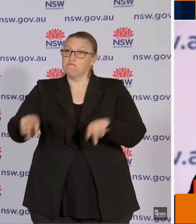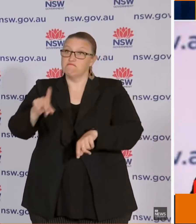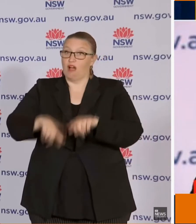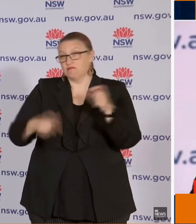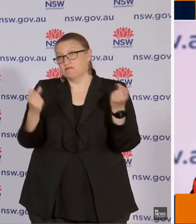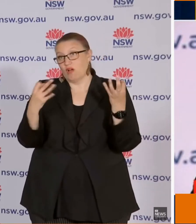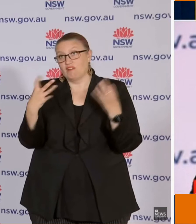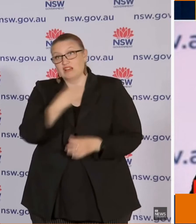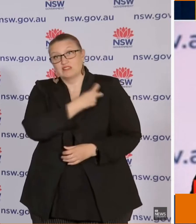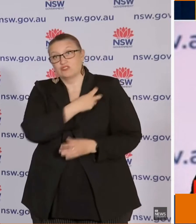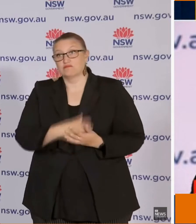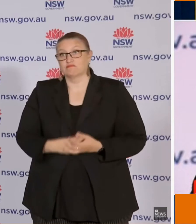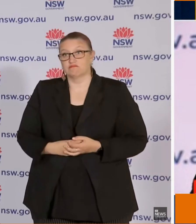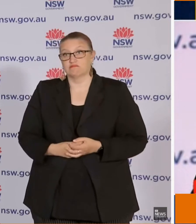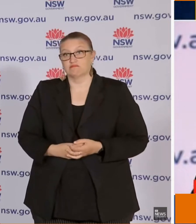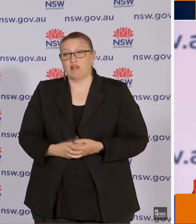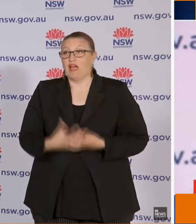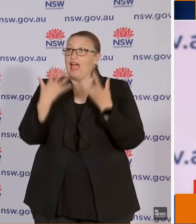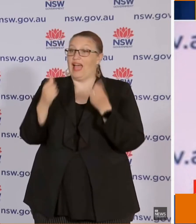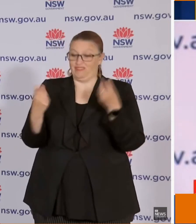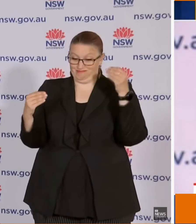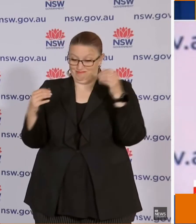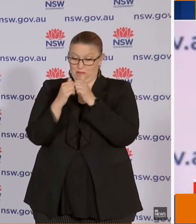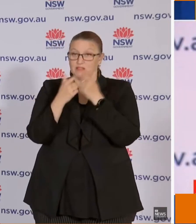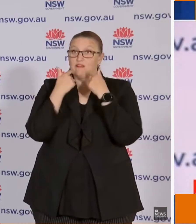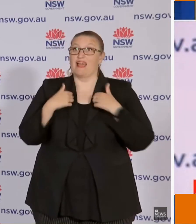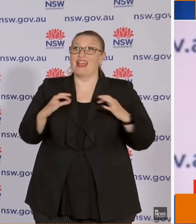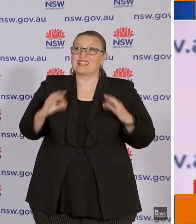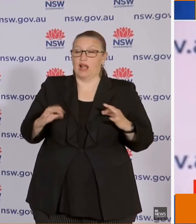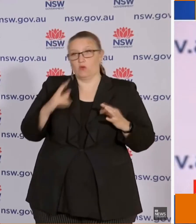And if we have anything concrete, of course we'll pass that on.